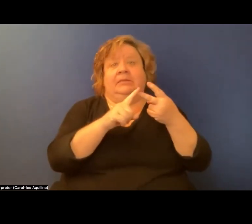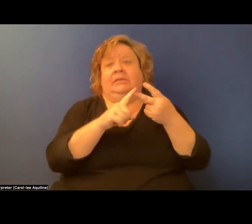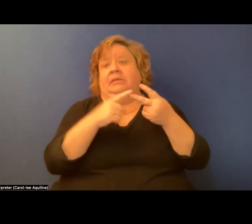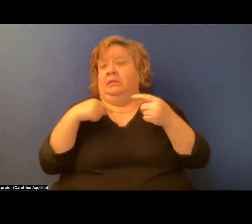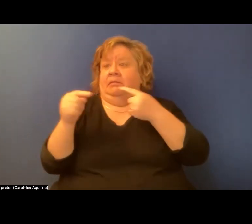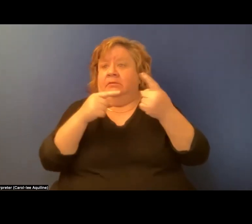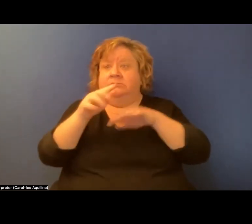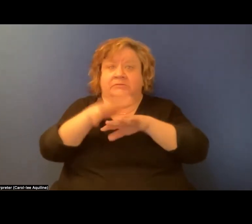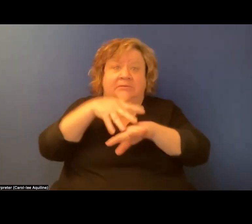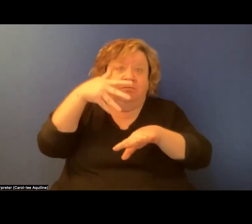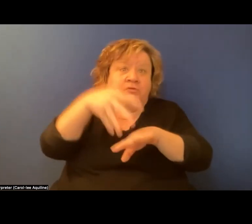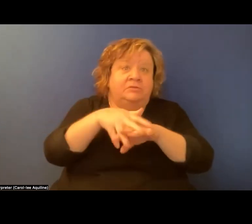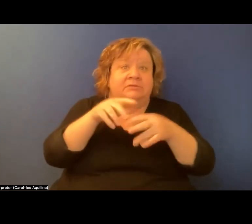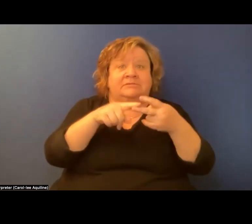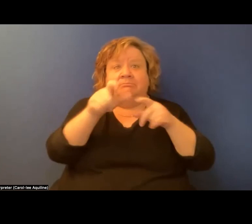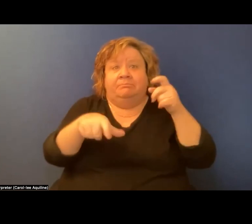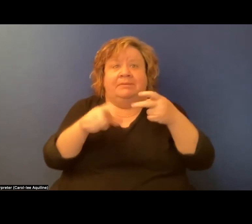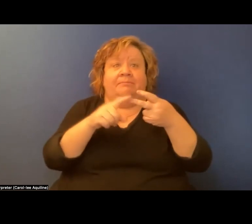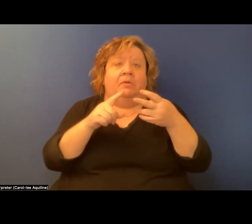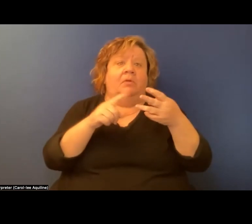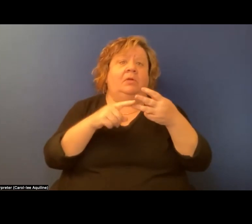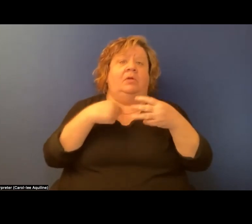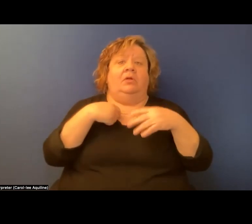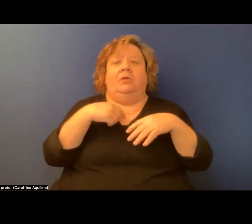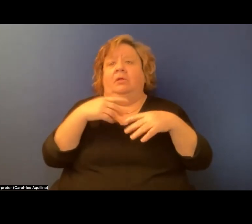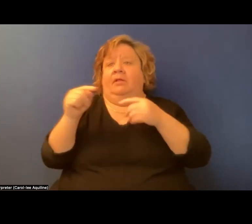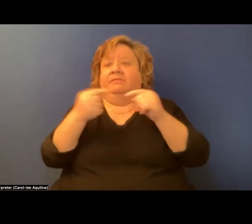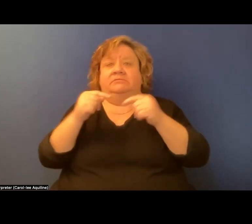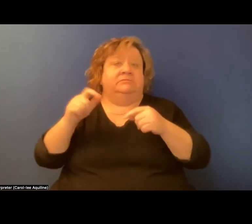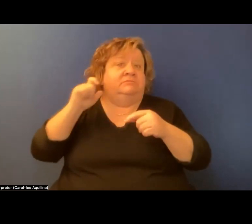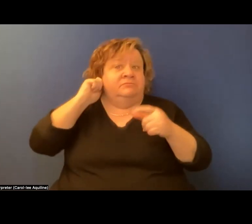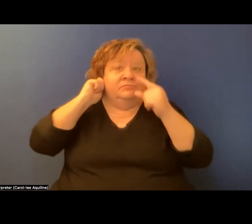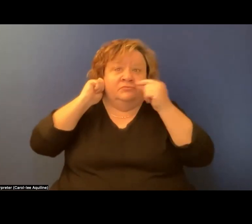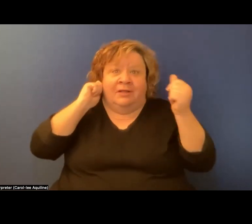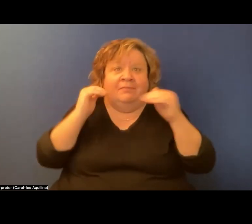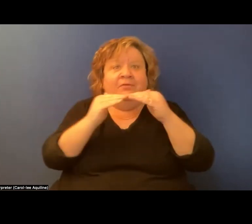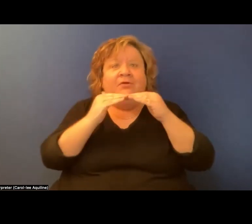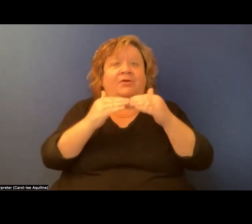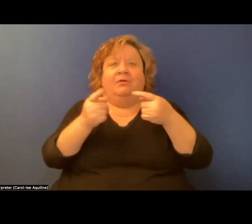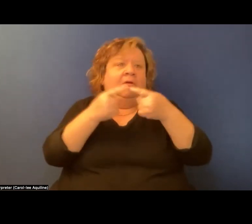Ilham for reminding me of the job we have ahead from COP26 to COP27.